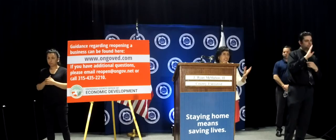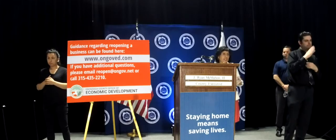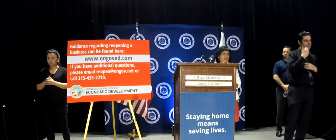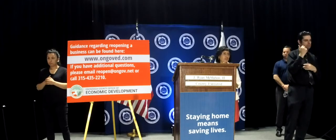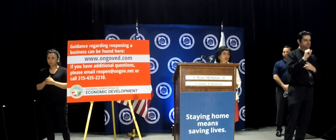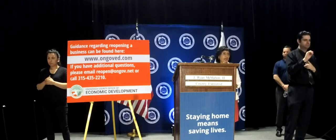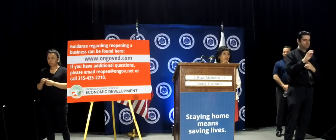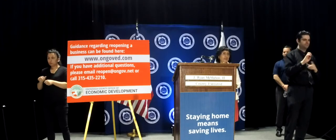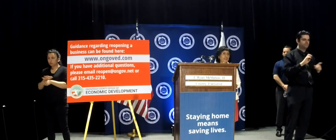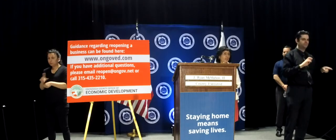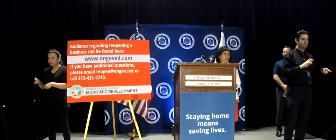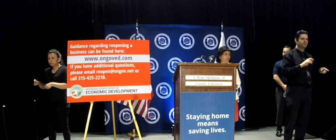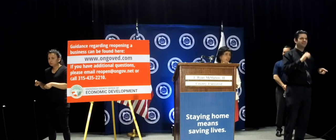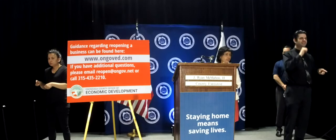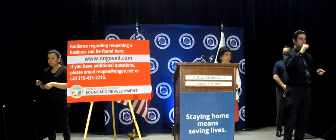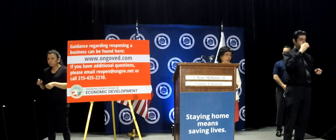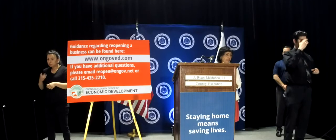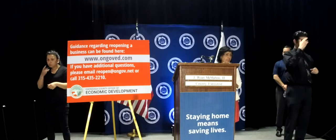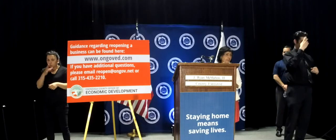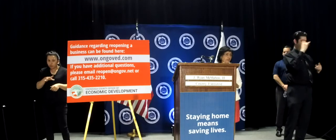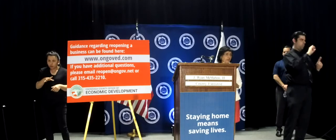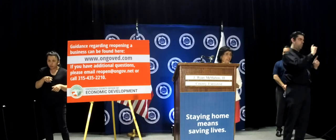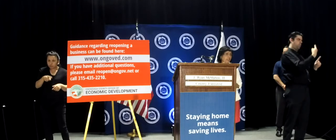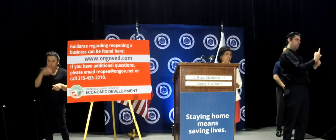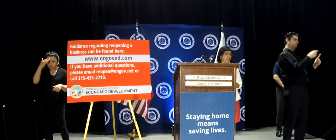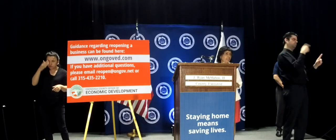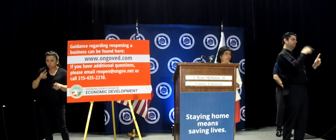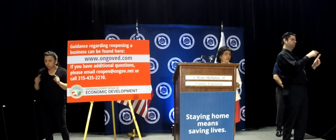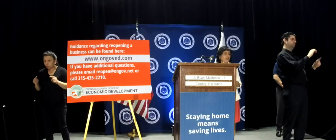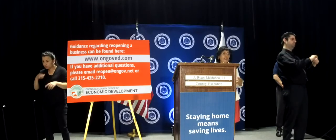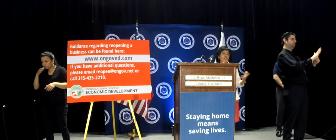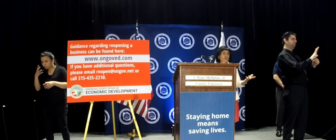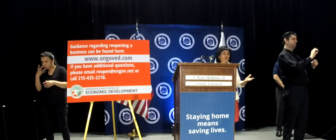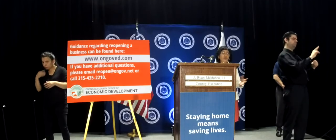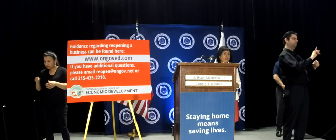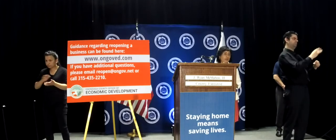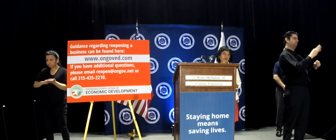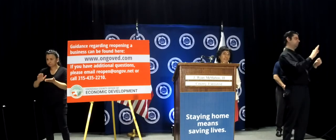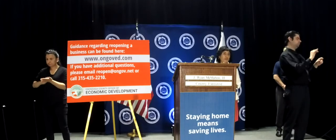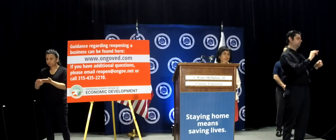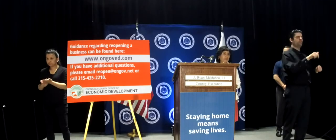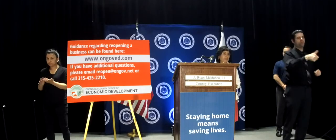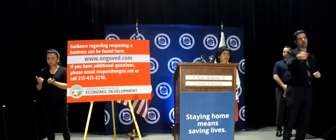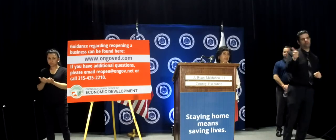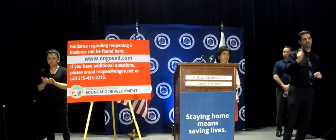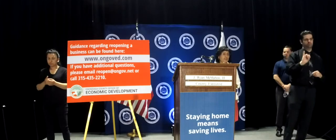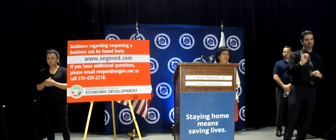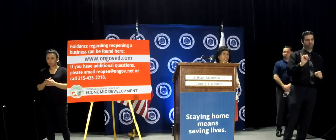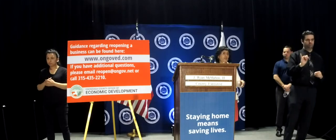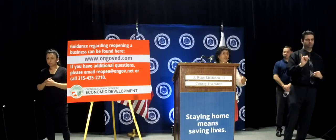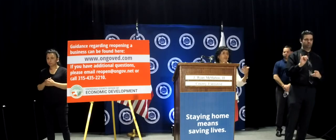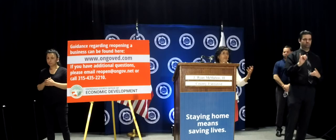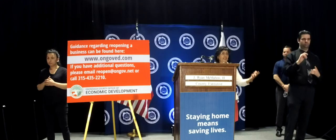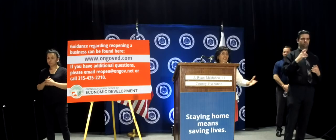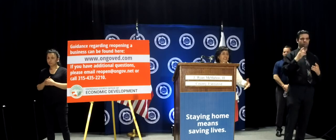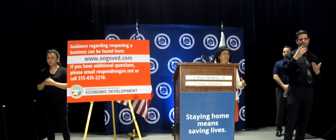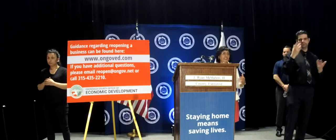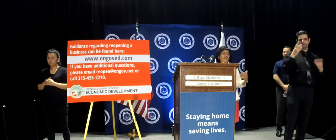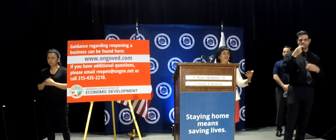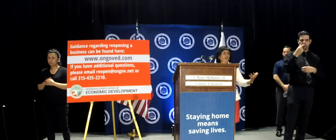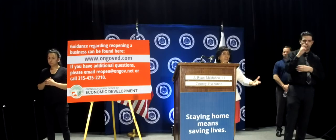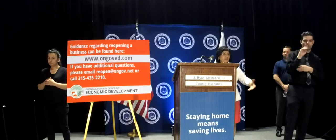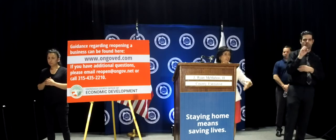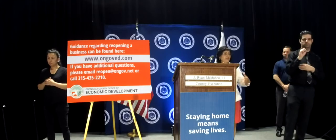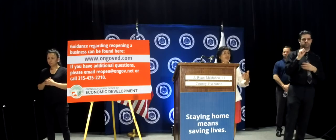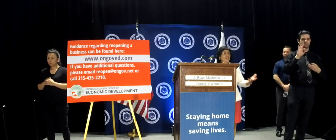And so I would not change the habit at this point to do what you have been doing, because that will prevent